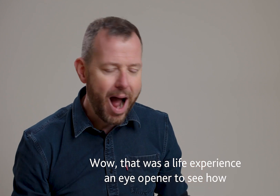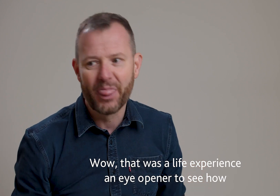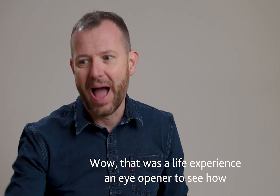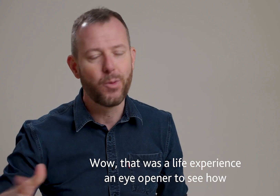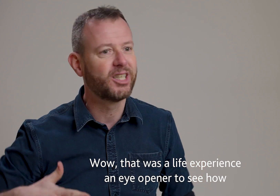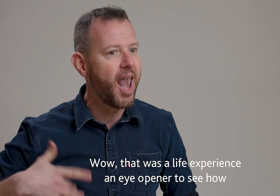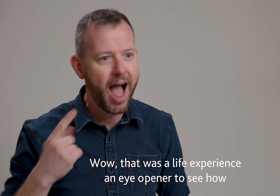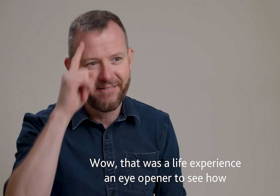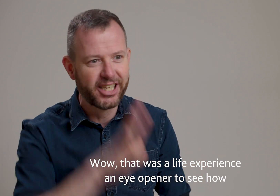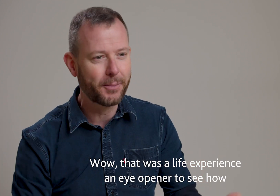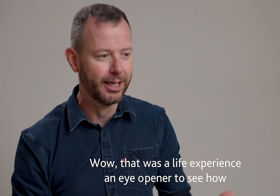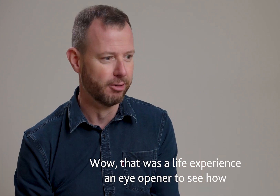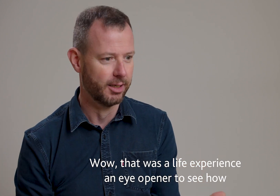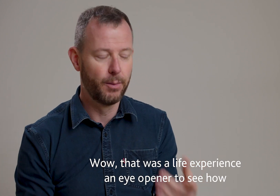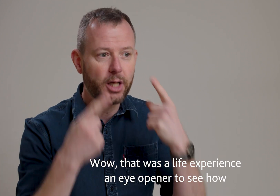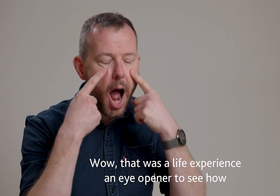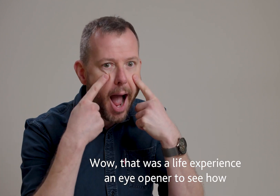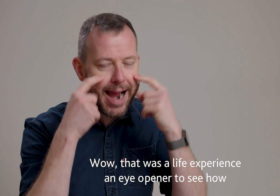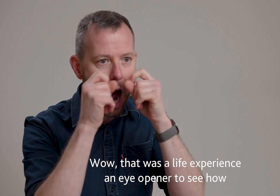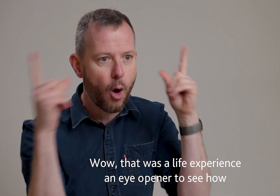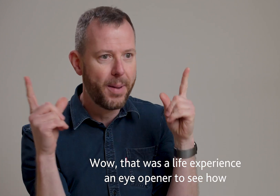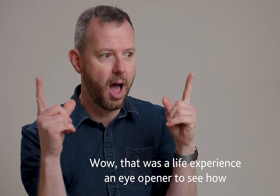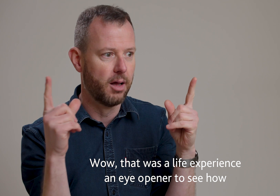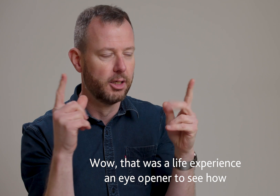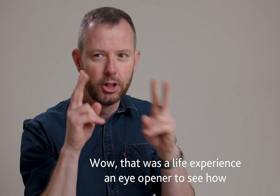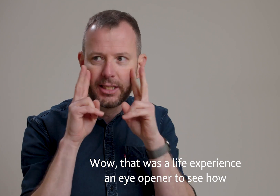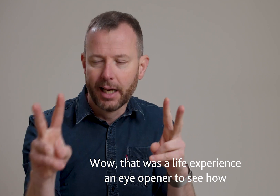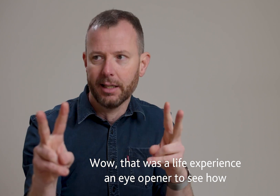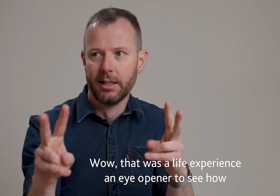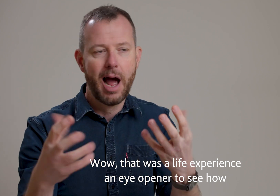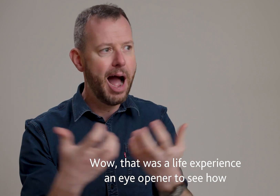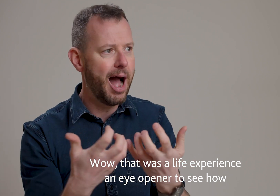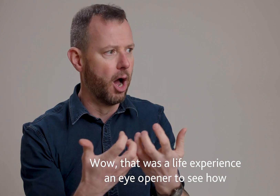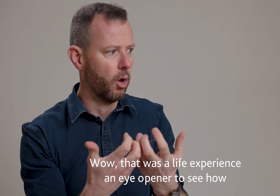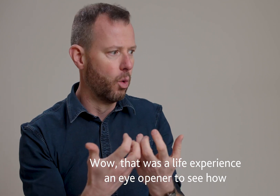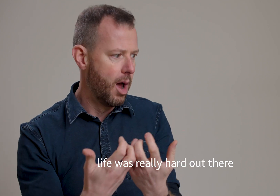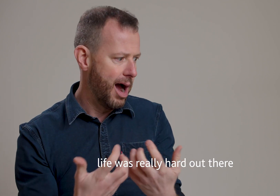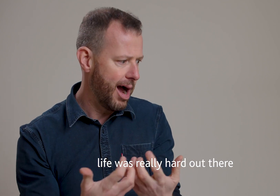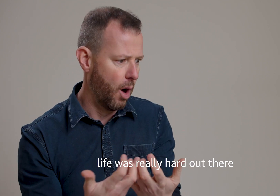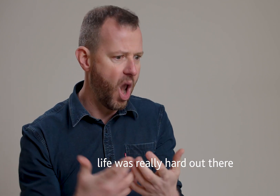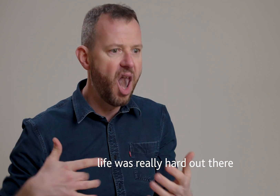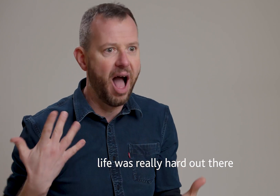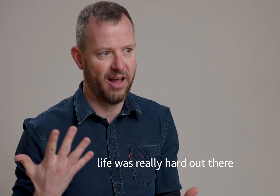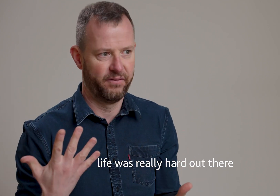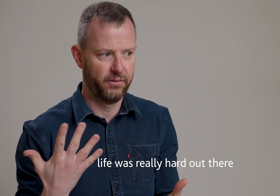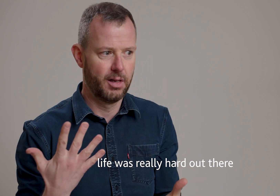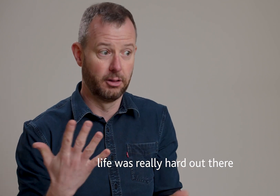Wow, that was a loud experience. It was an eye-opener to see how